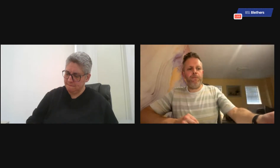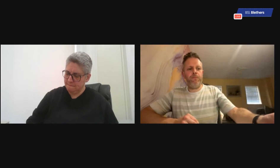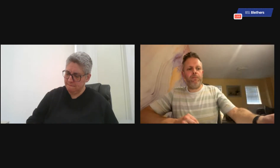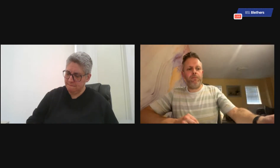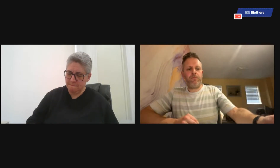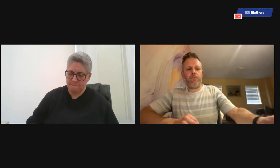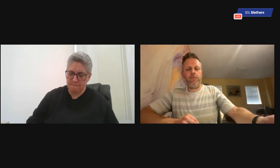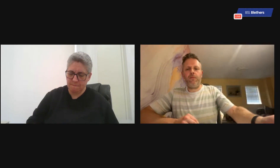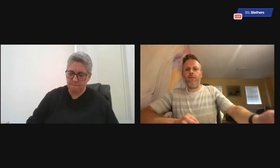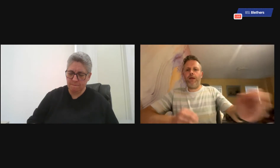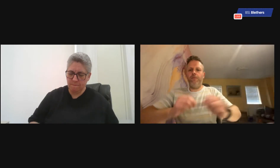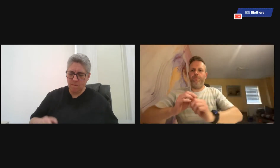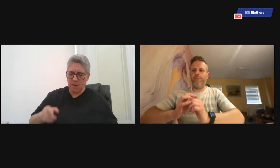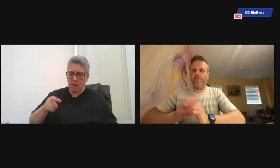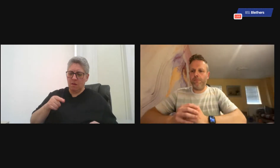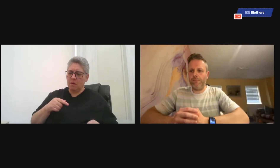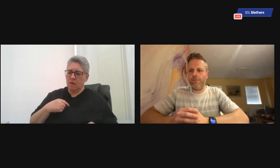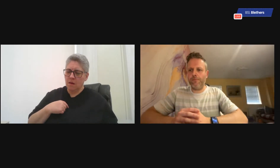Okay.